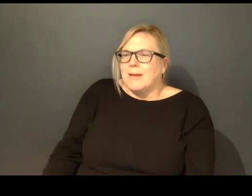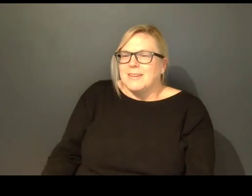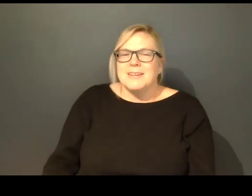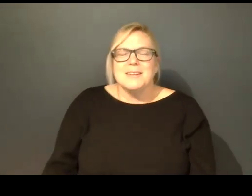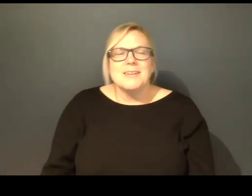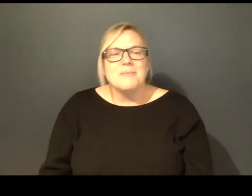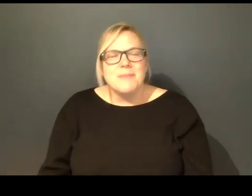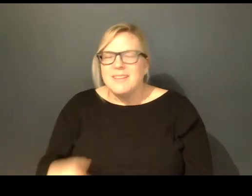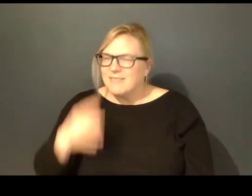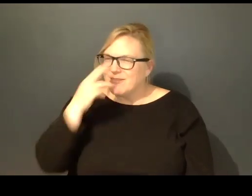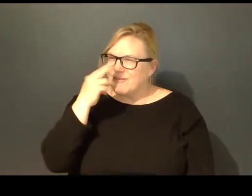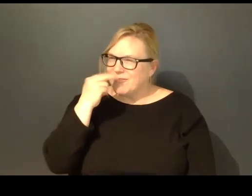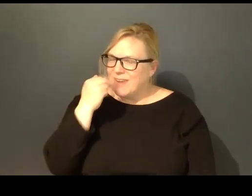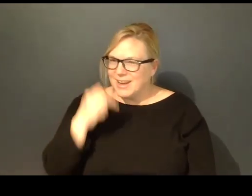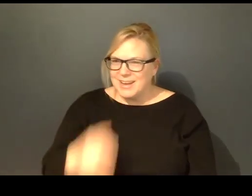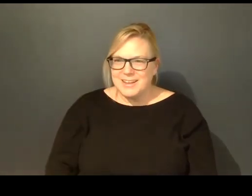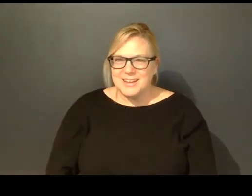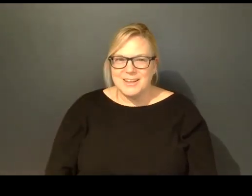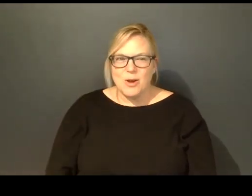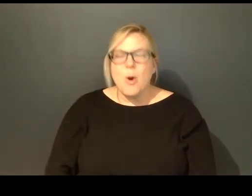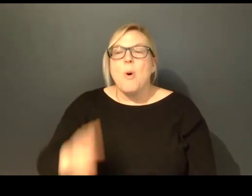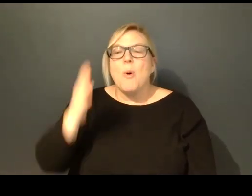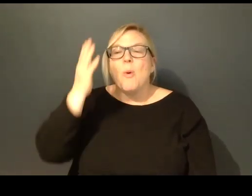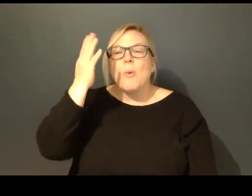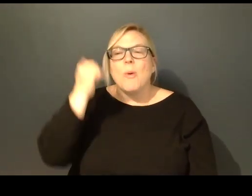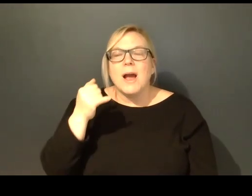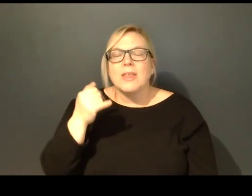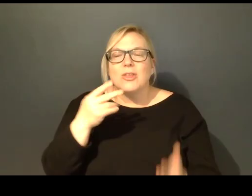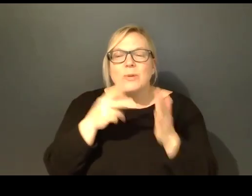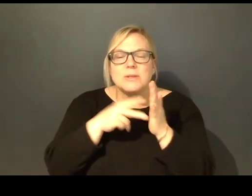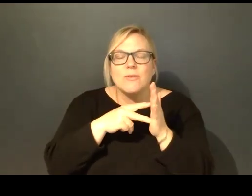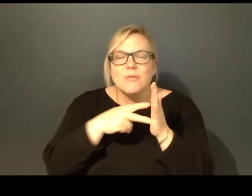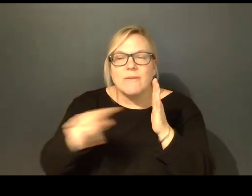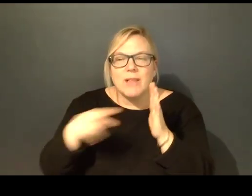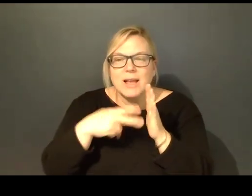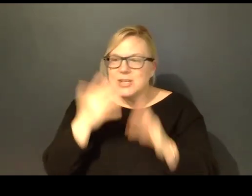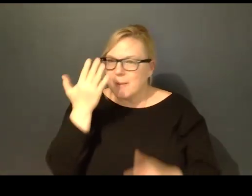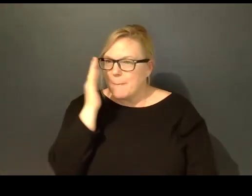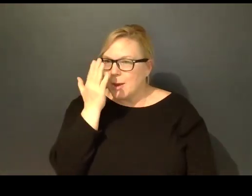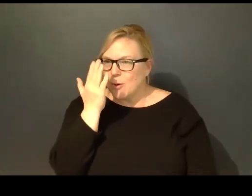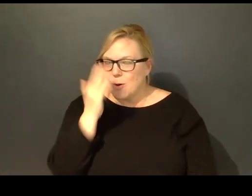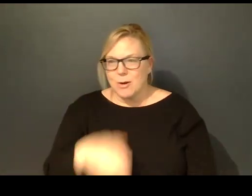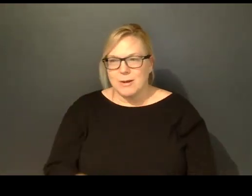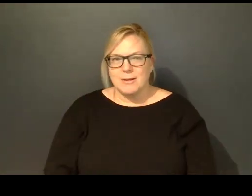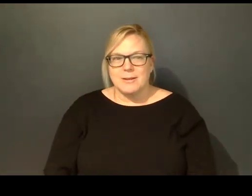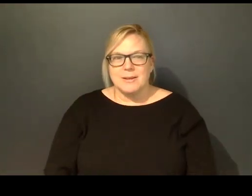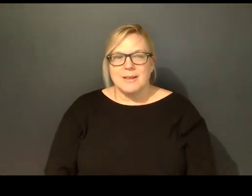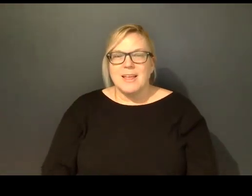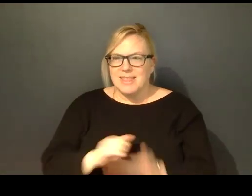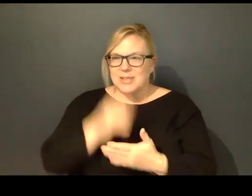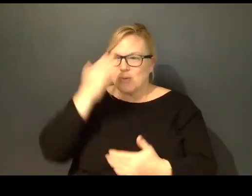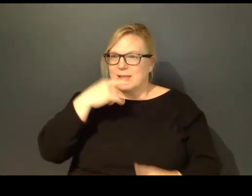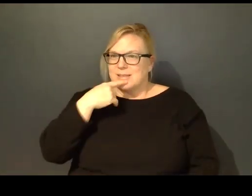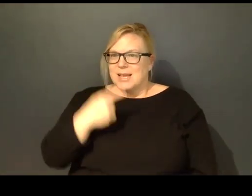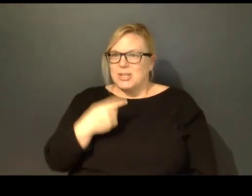was, because there was a reflection from mirror to mirror, one on my bathroom door, one above the sink,